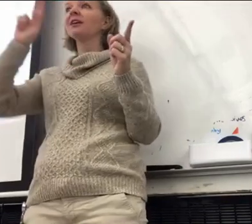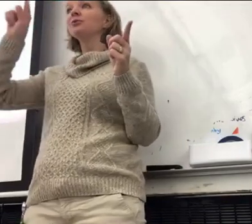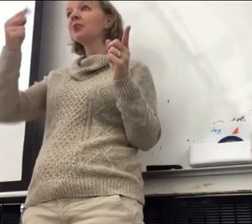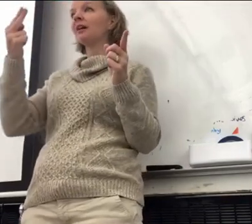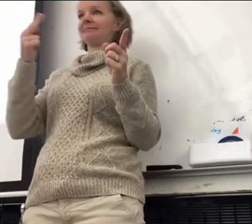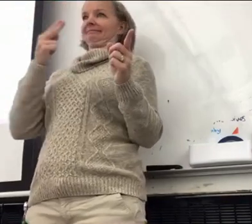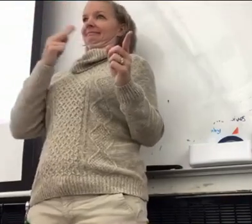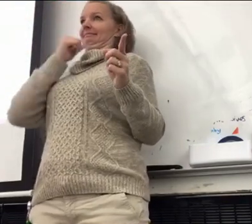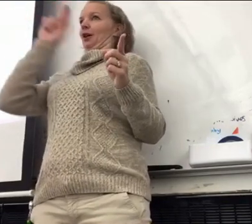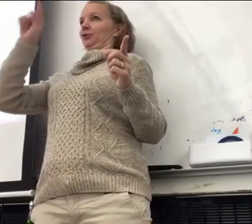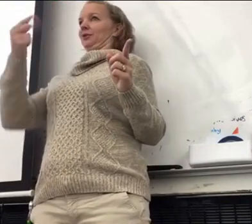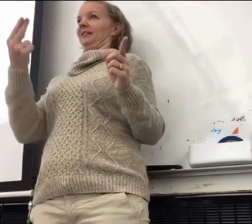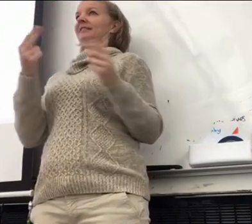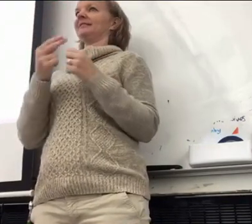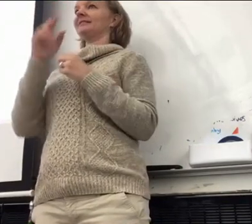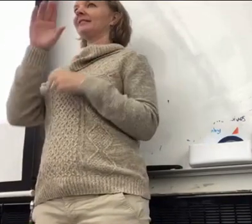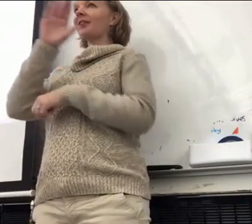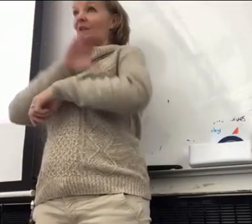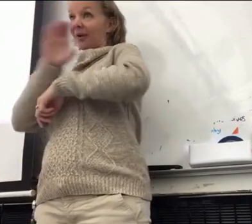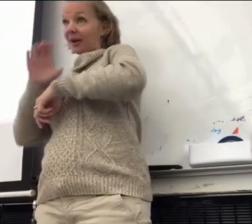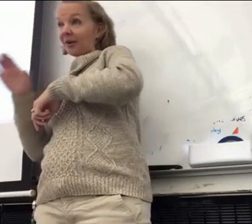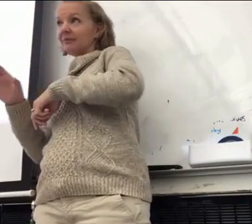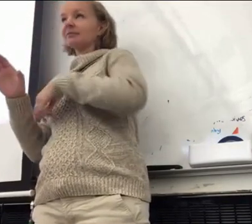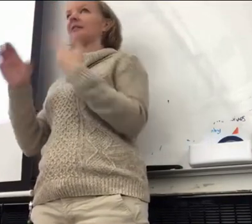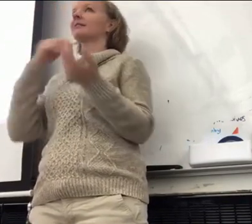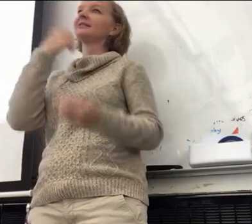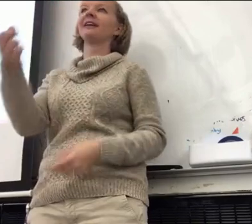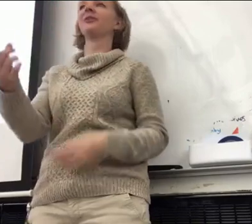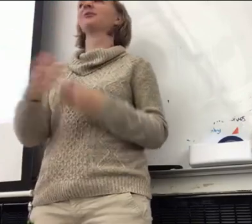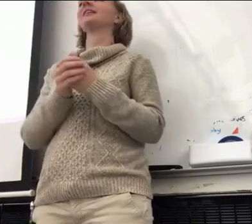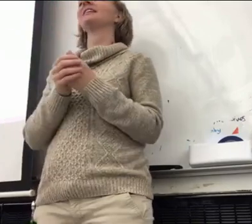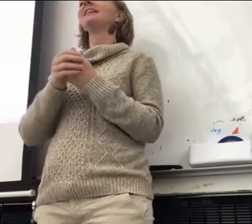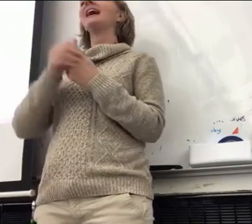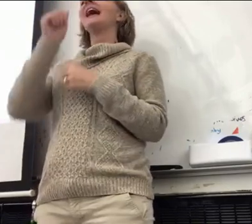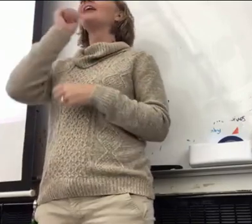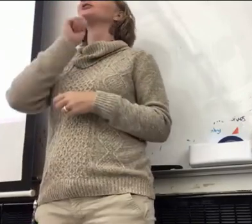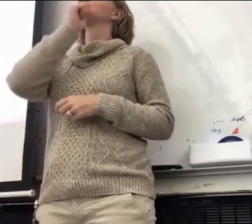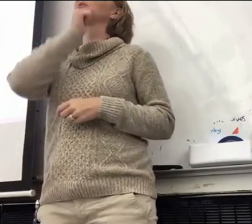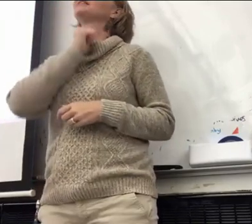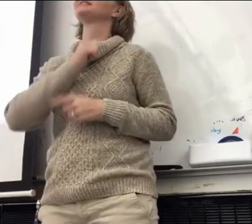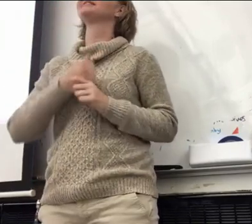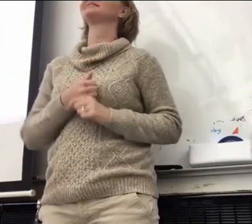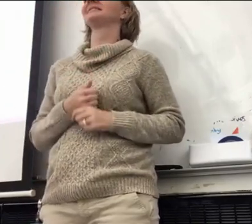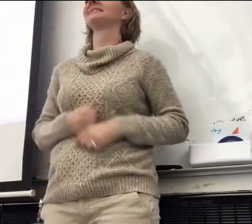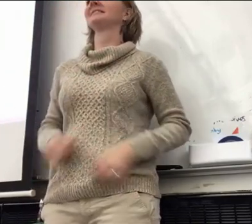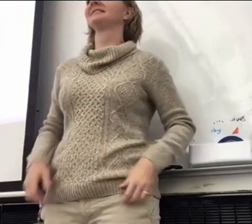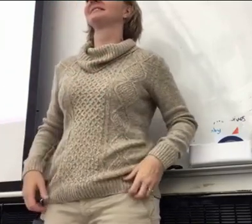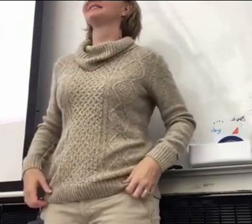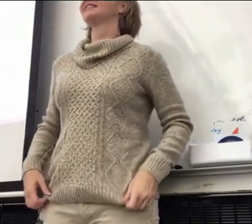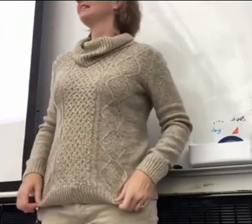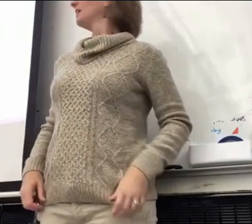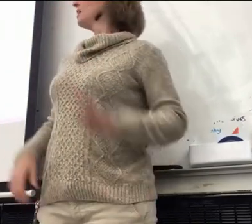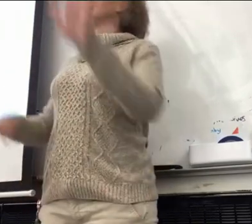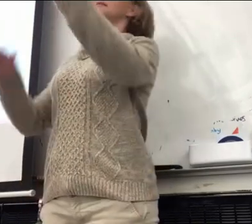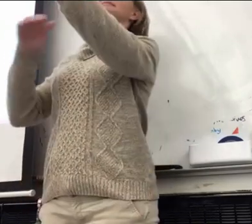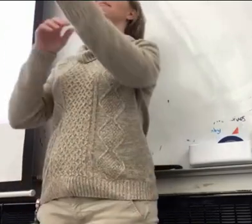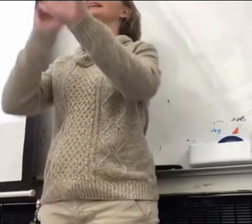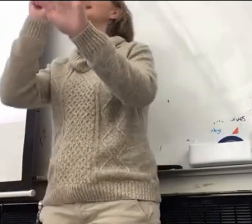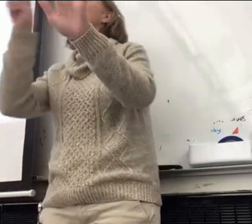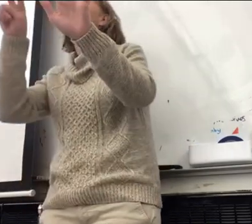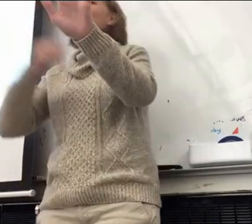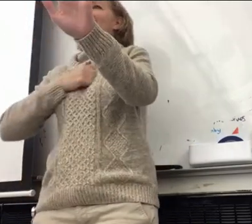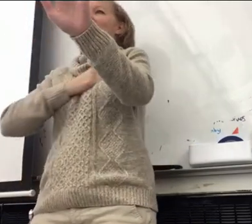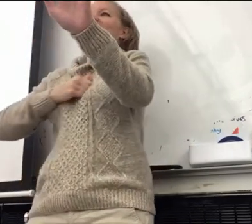it's definitely not Utah. Colorado. Okay, I'm just going to tell you. It's Arizona. Or not Arizona, sorry,